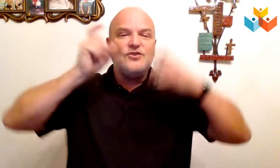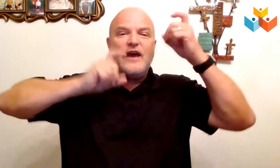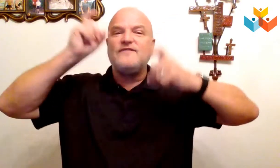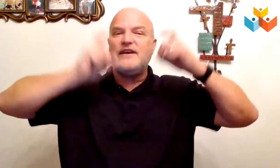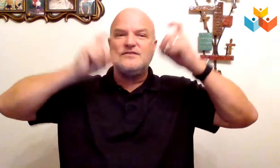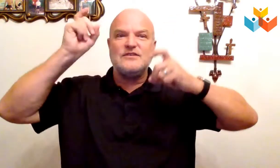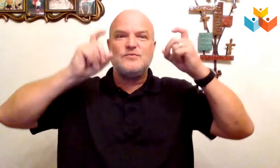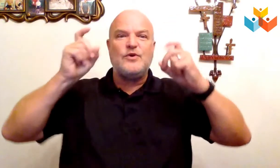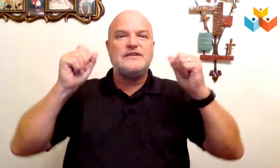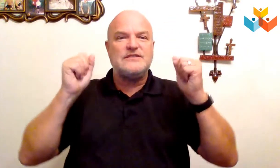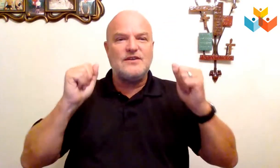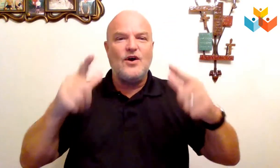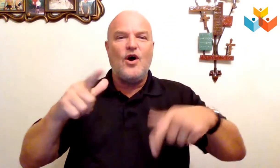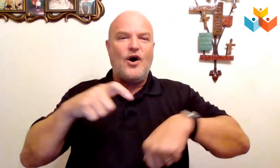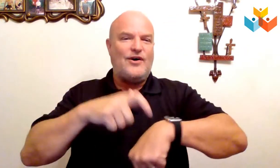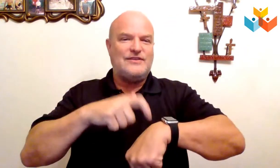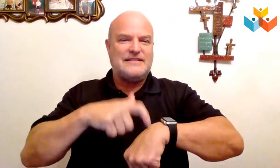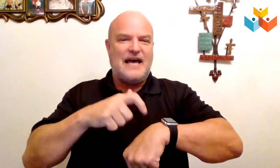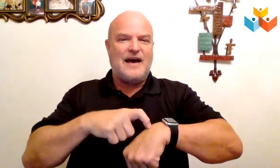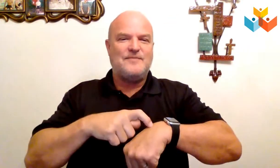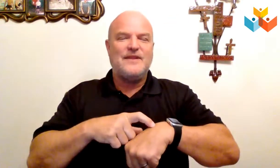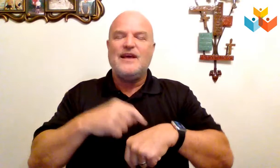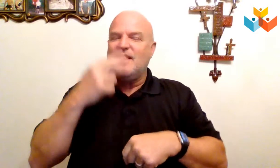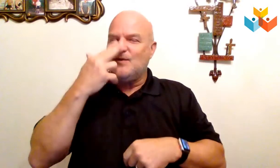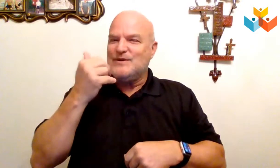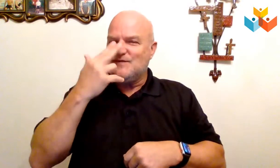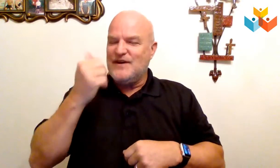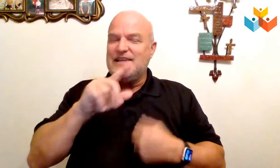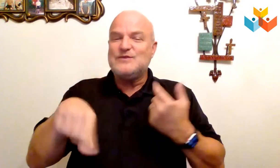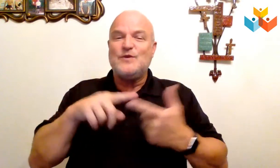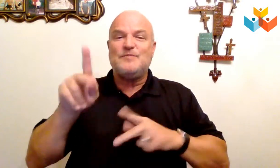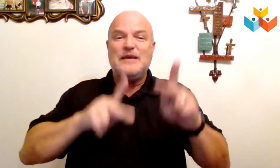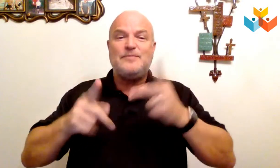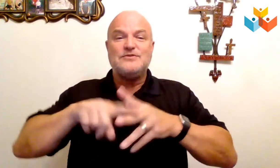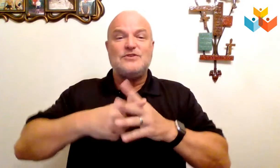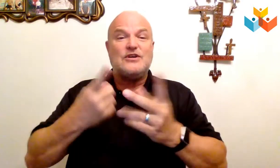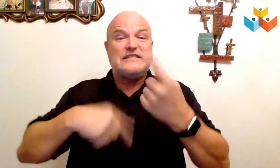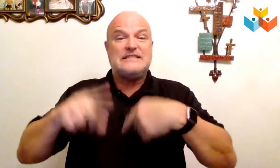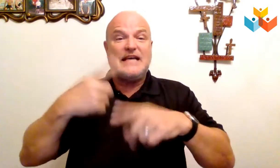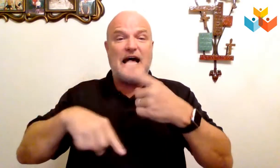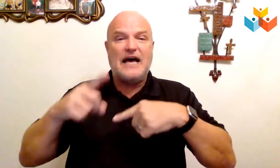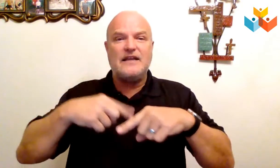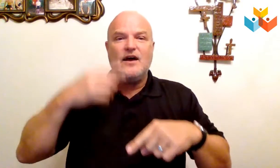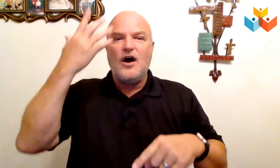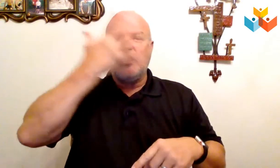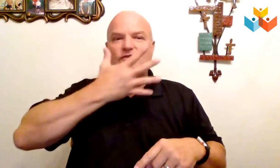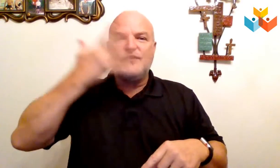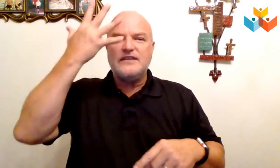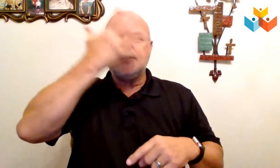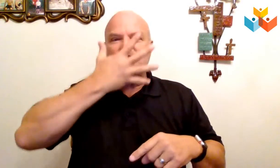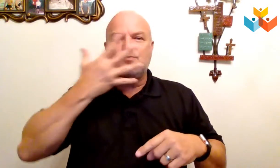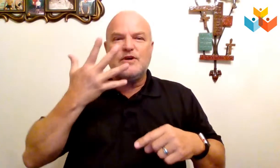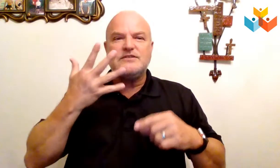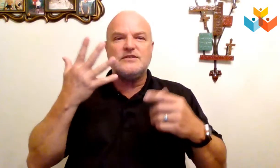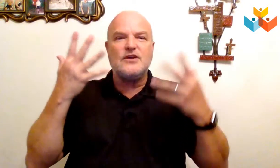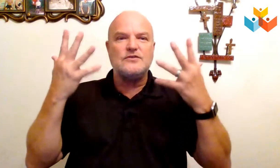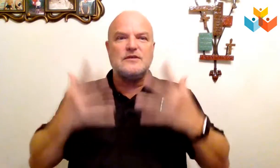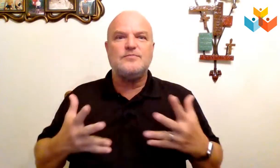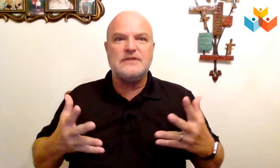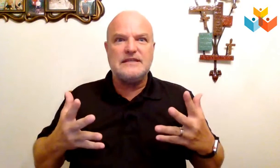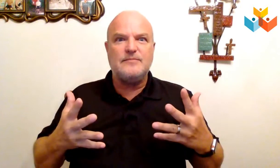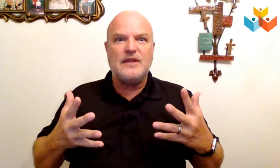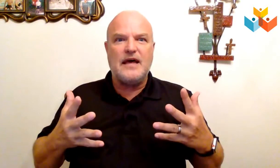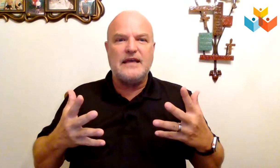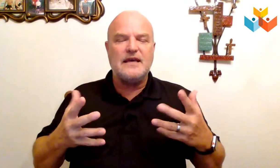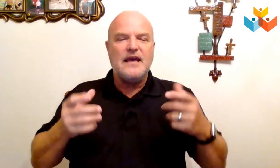when you're talking, you have facial expression all the time. And what's funny is when people start to sign, their